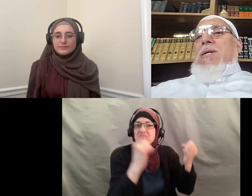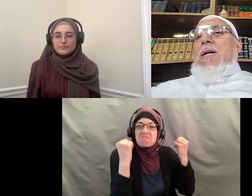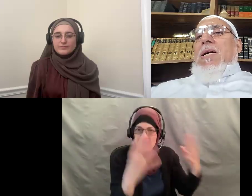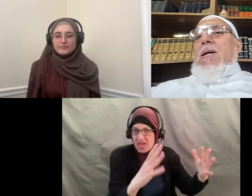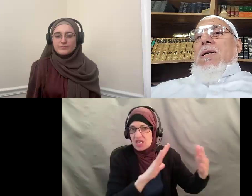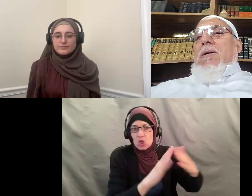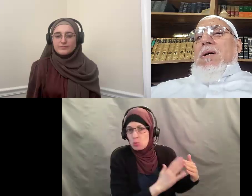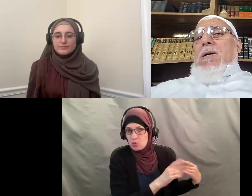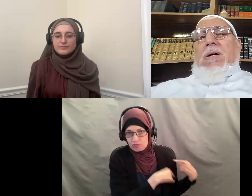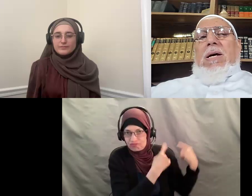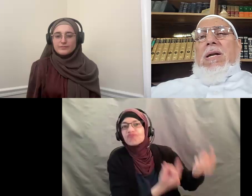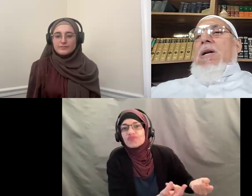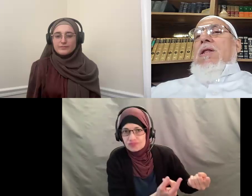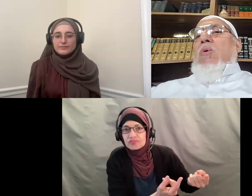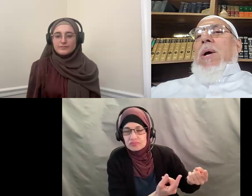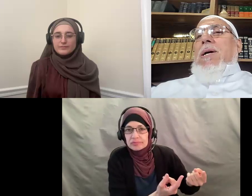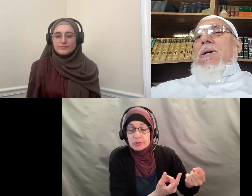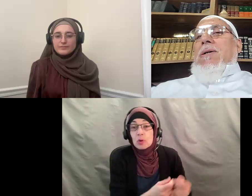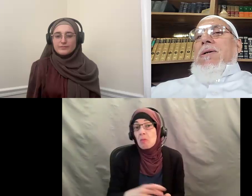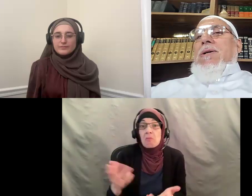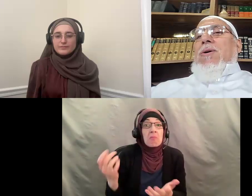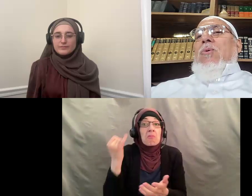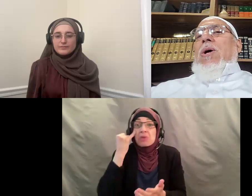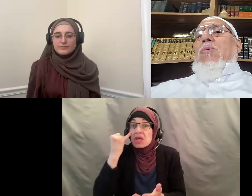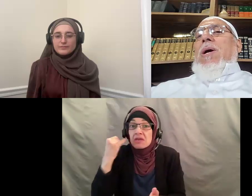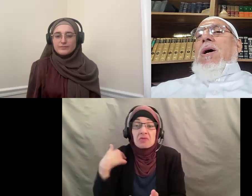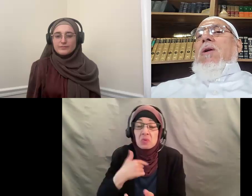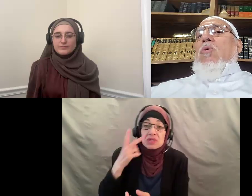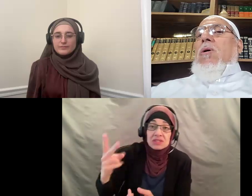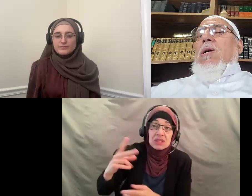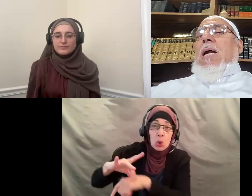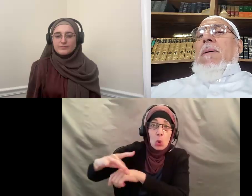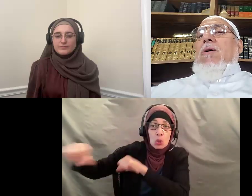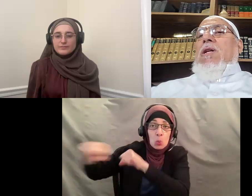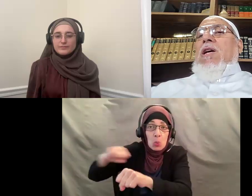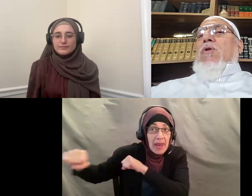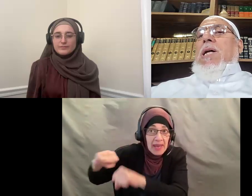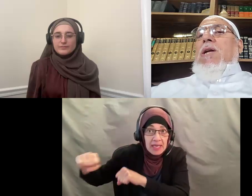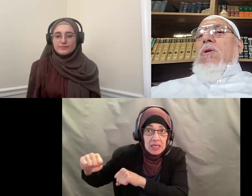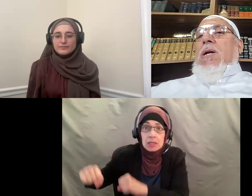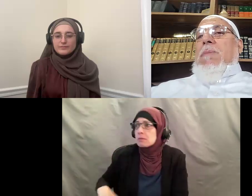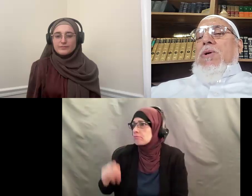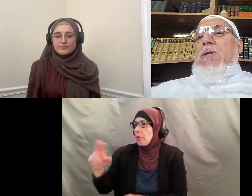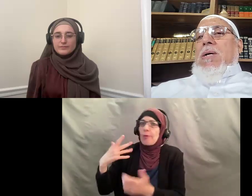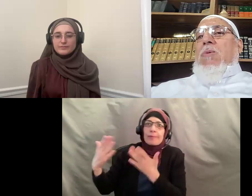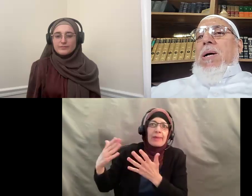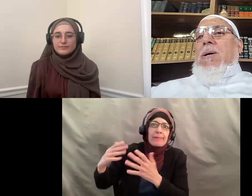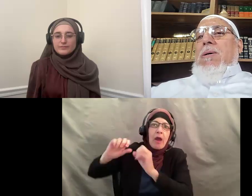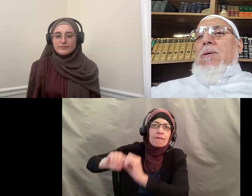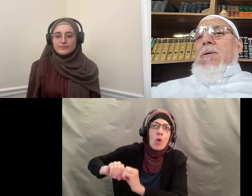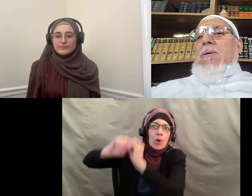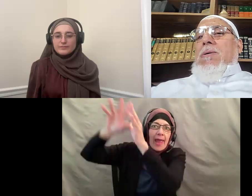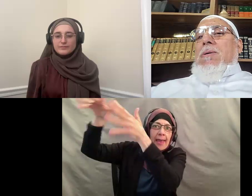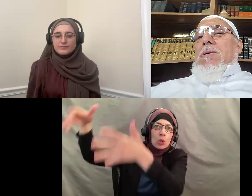When we see an earthquake, when we are warned about a volcano eruption